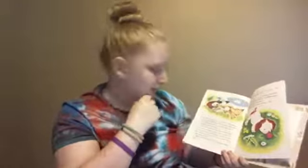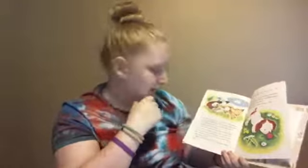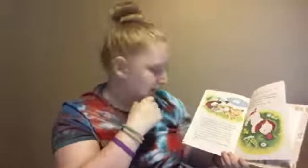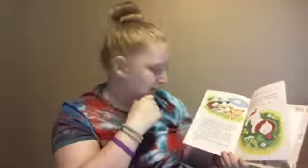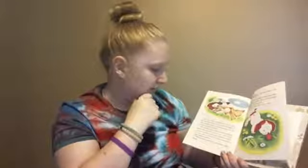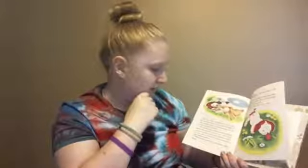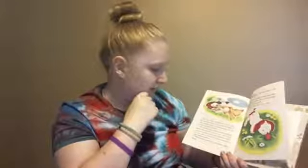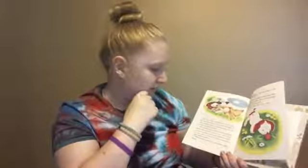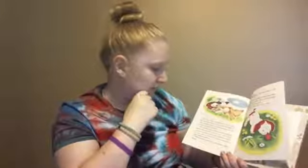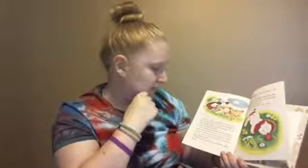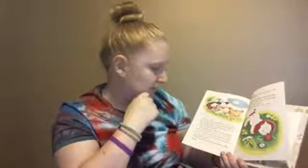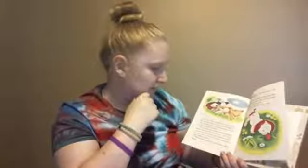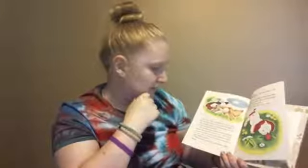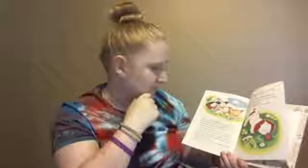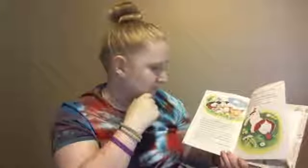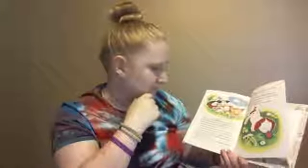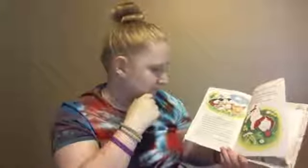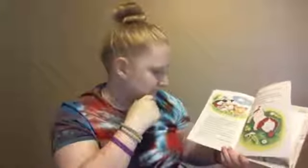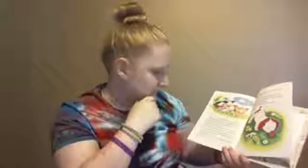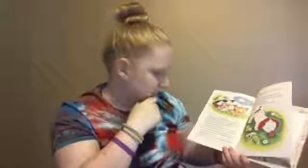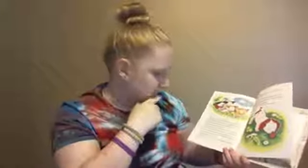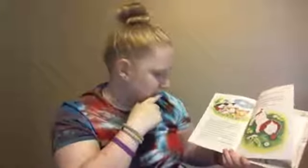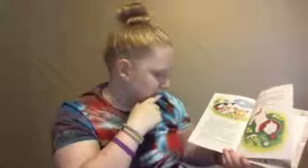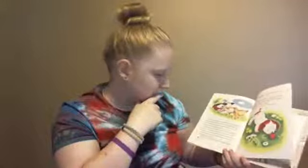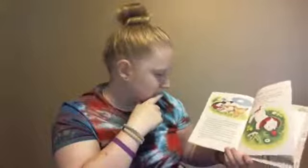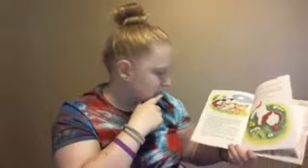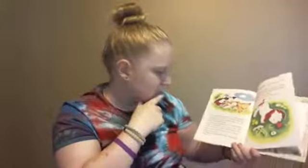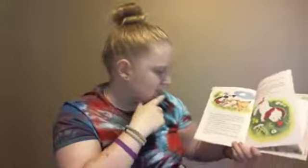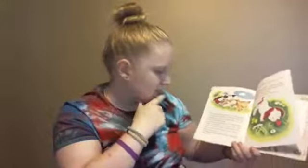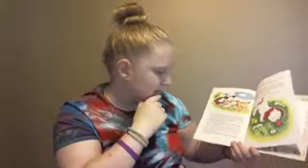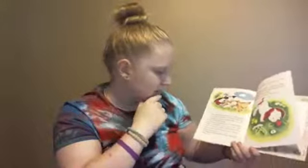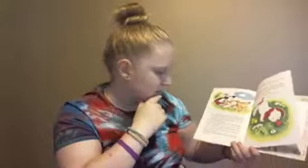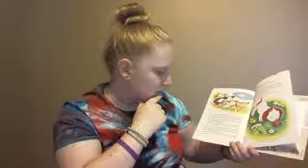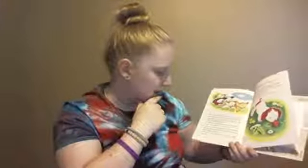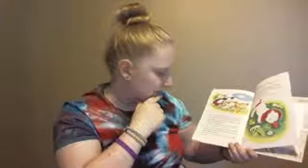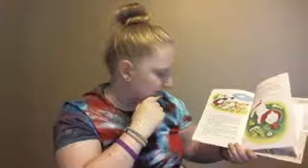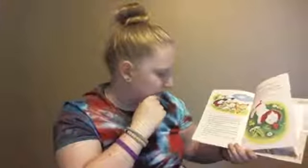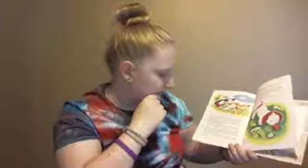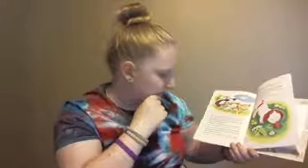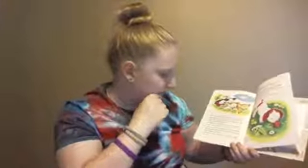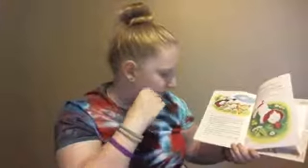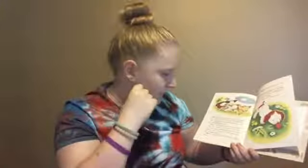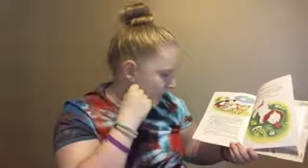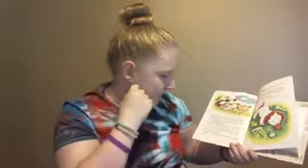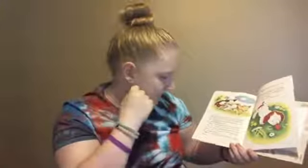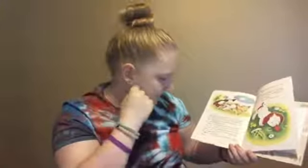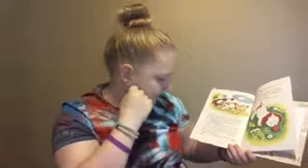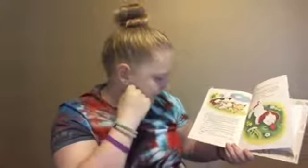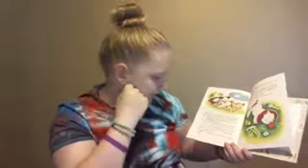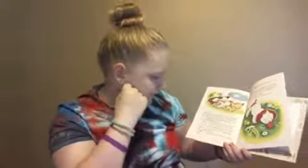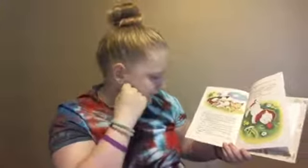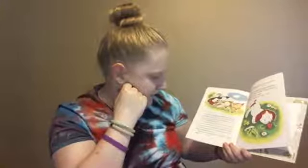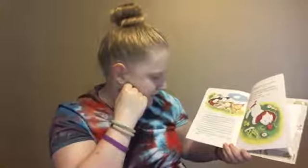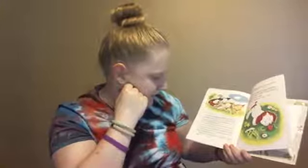something on the ground in front of him. "What is he doing?" the 4 little puppies asked one another,